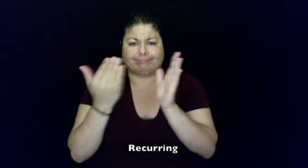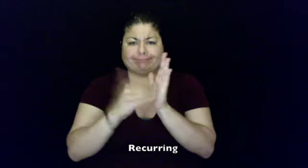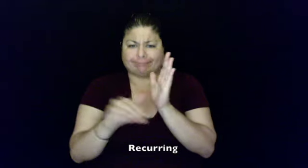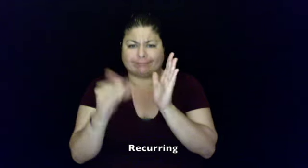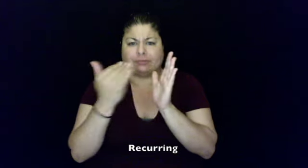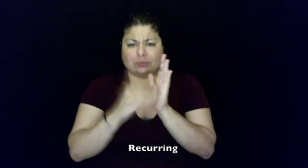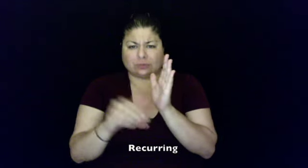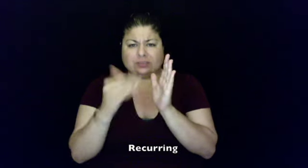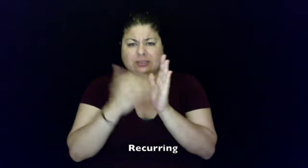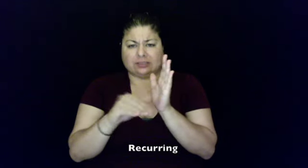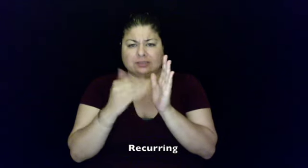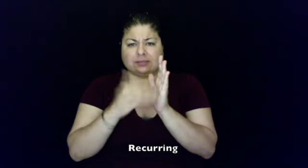Reoccurring.